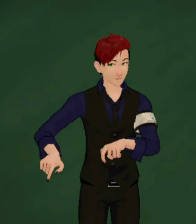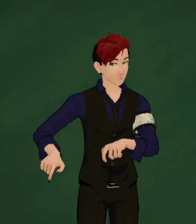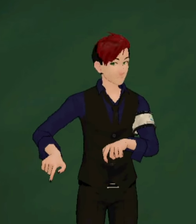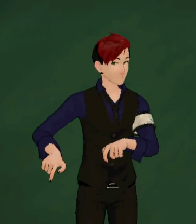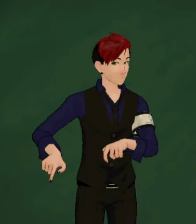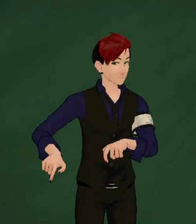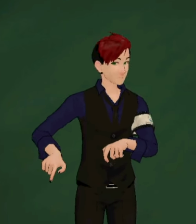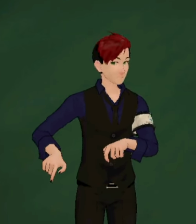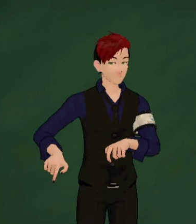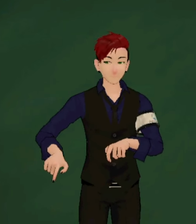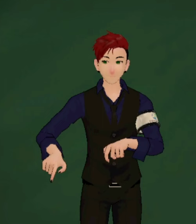Yes, baseball.